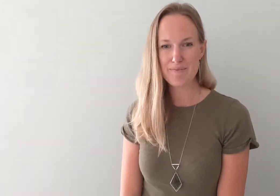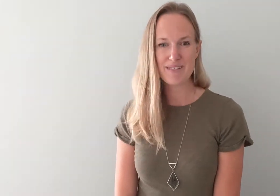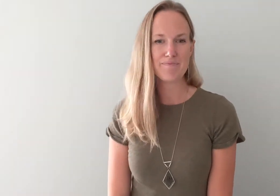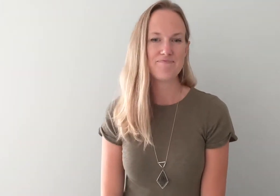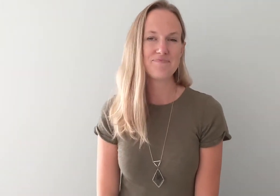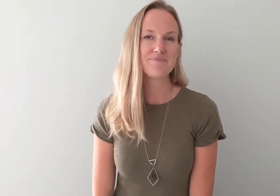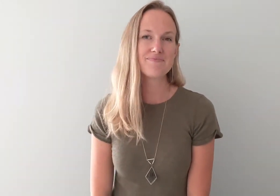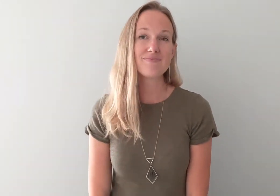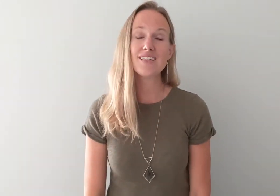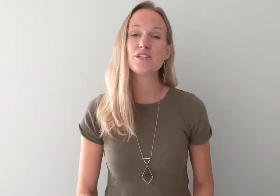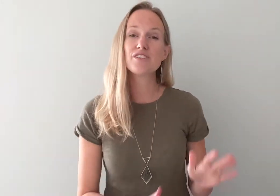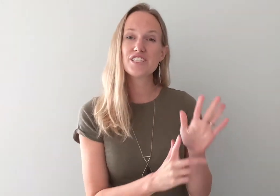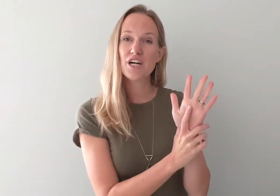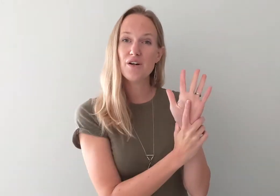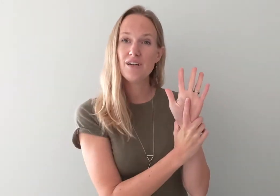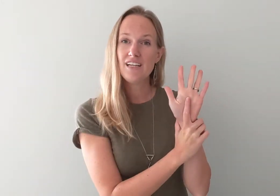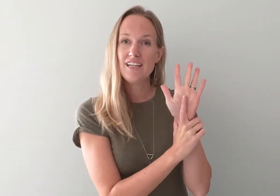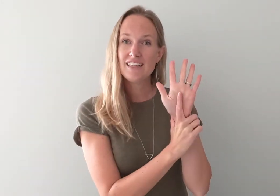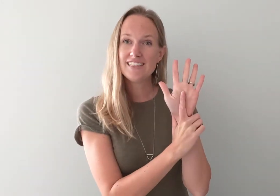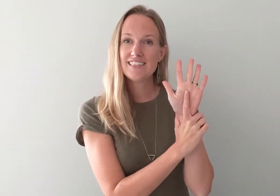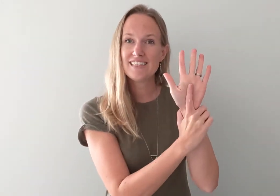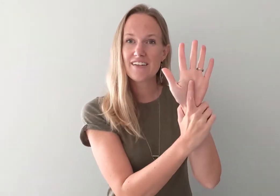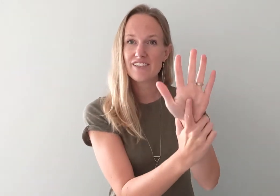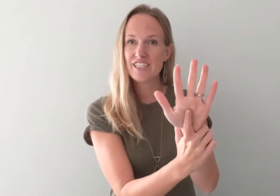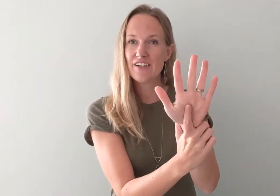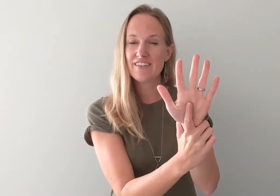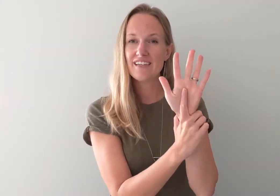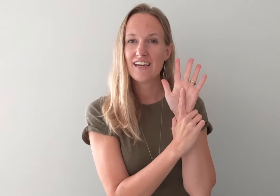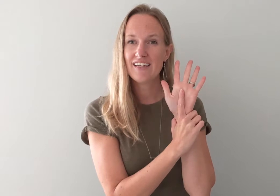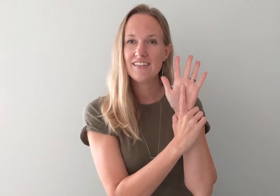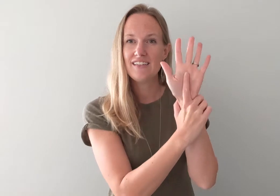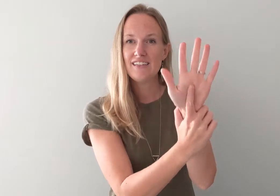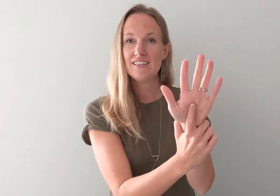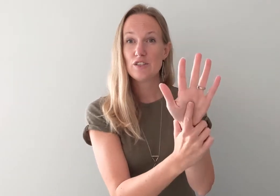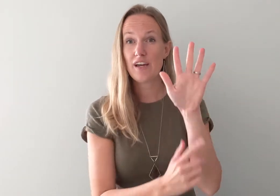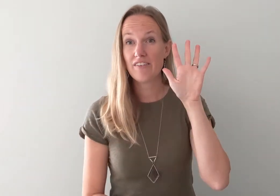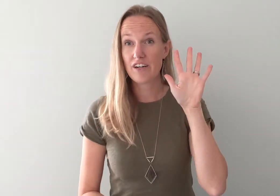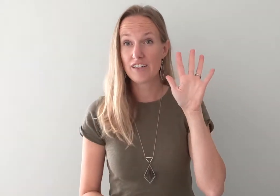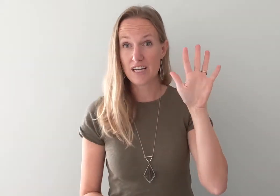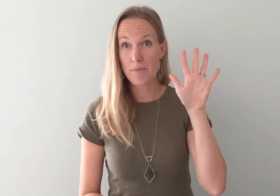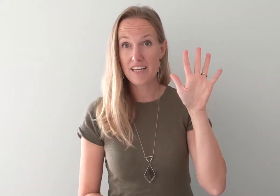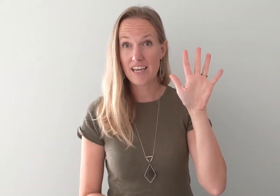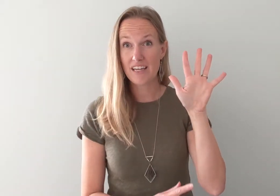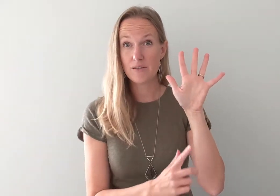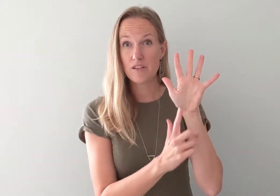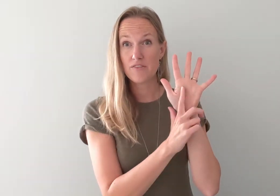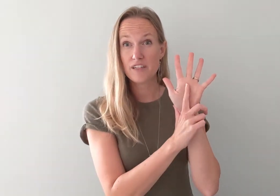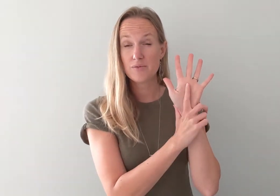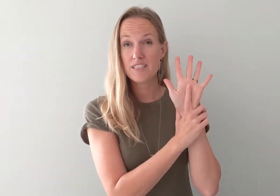times. So for show, this is the sign for show. Okay, so you have your dominant hand with your fingers widespread,